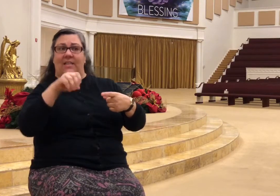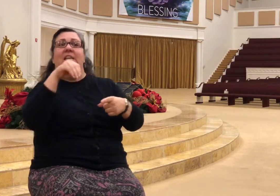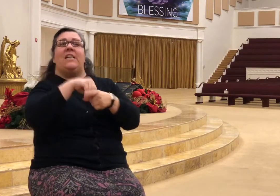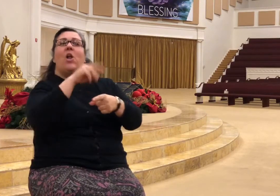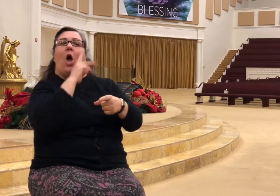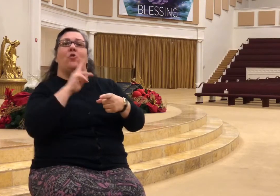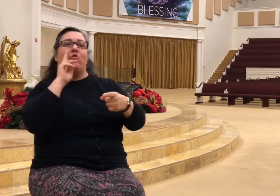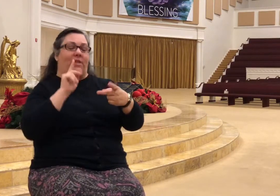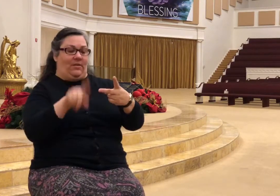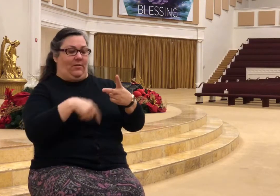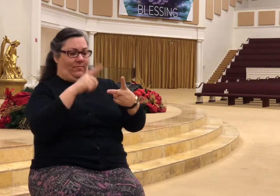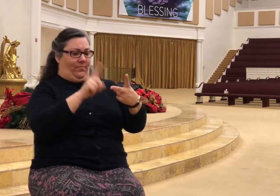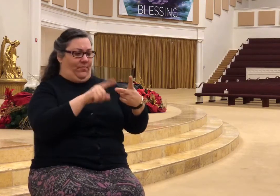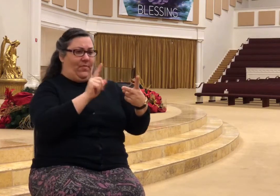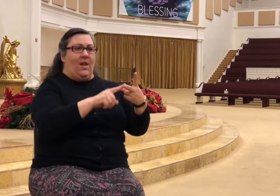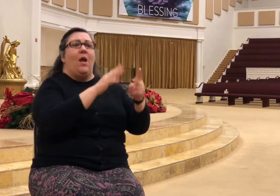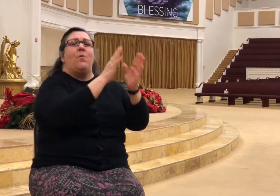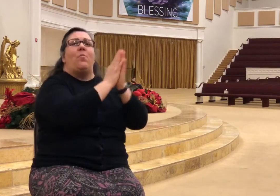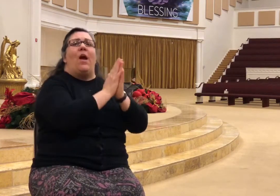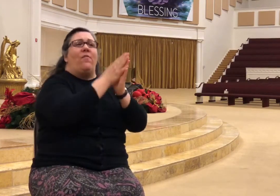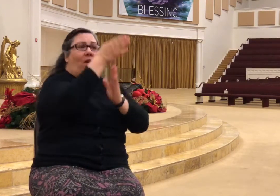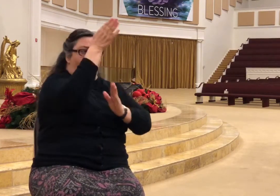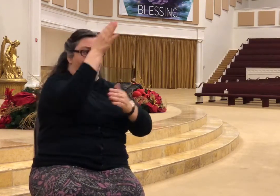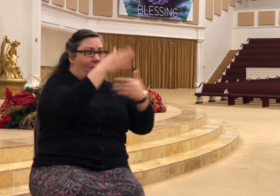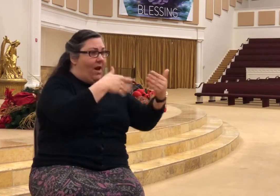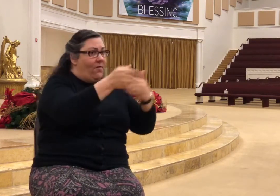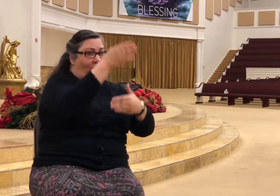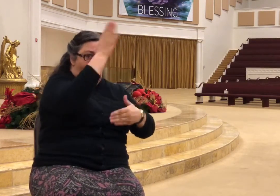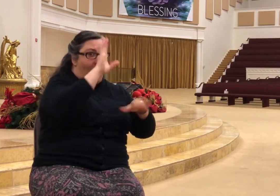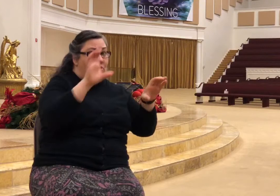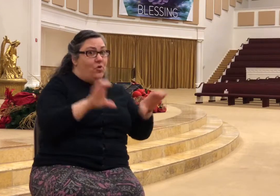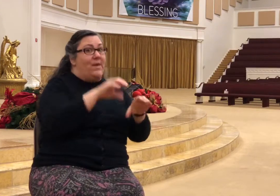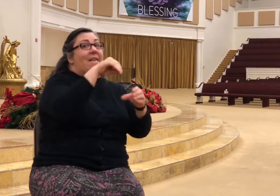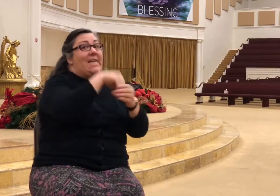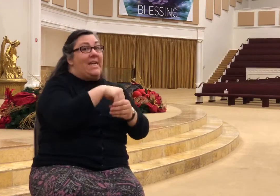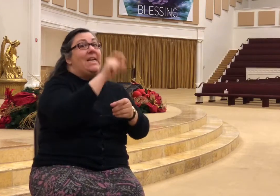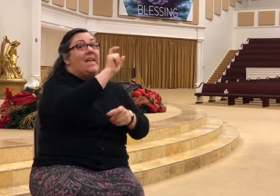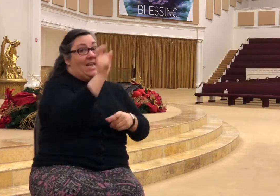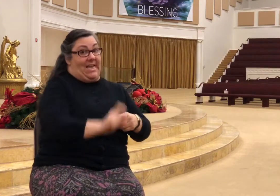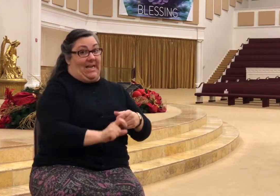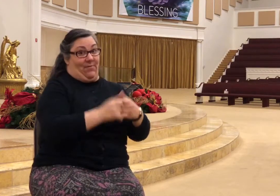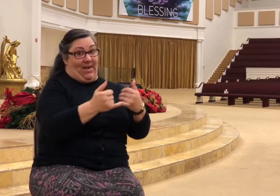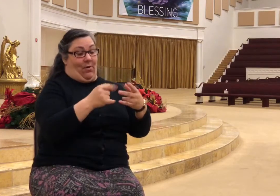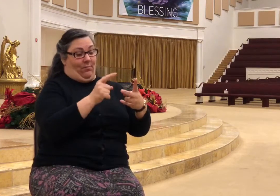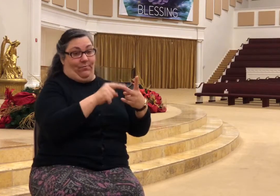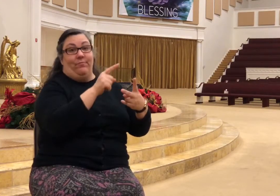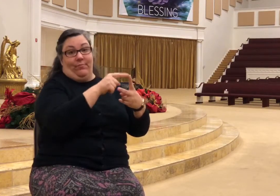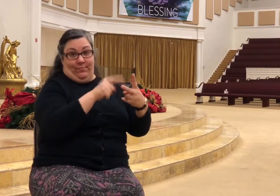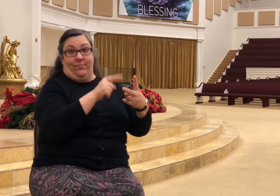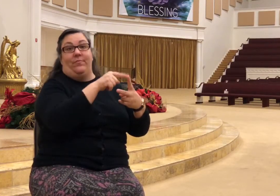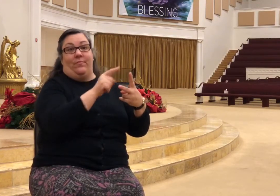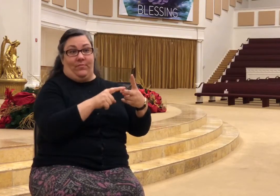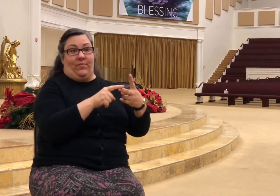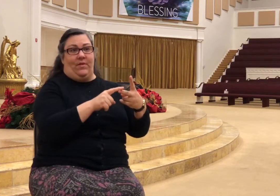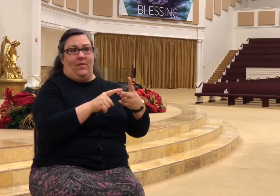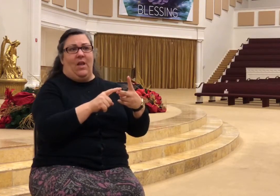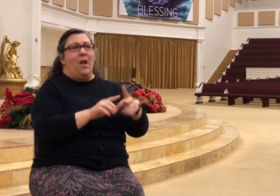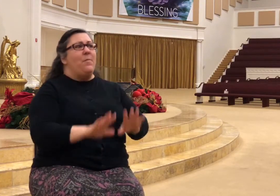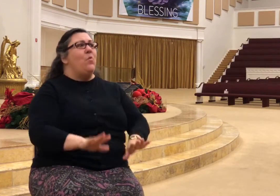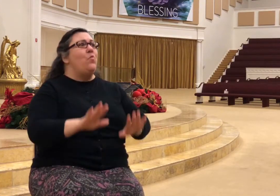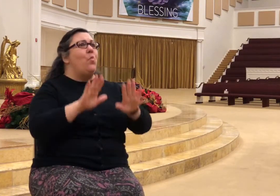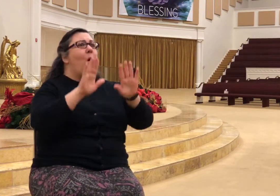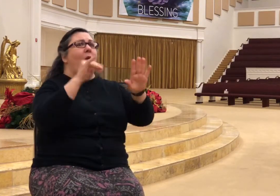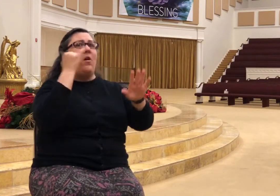for whatever God is doing in Italy right now. Wouldn't it be incredible for there just to be an